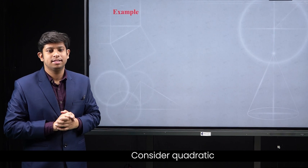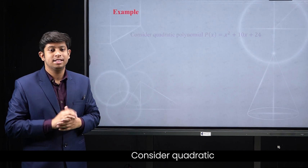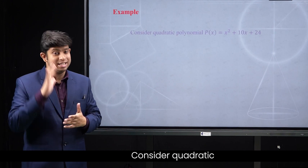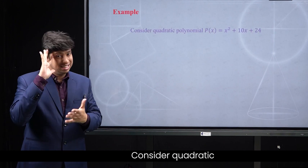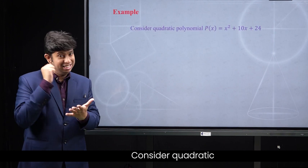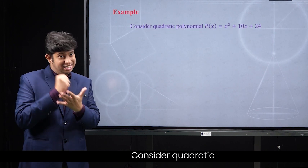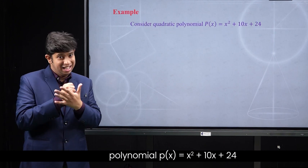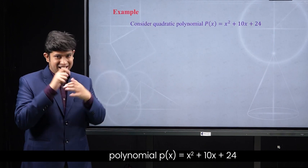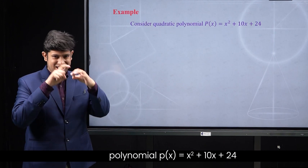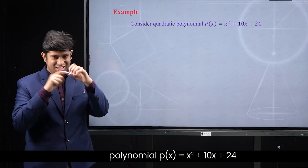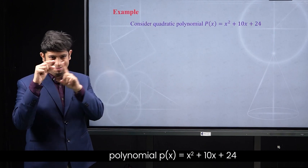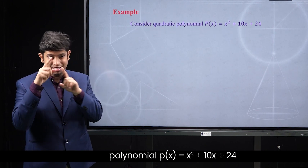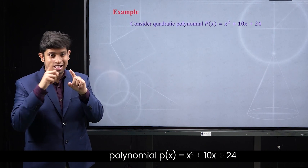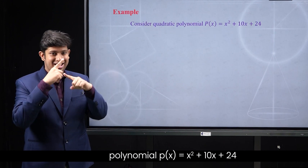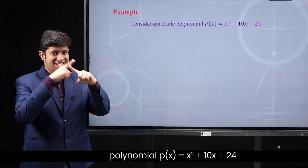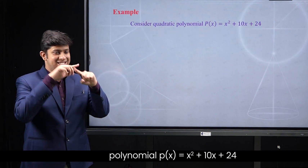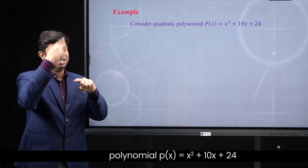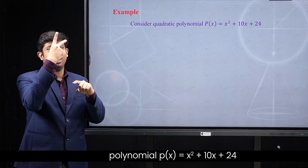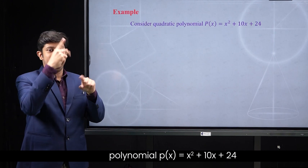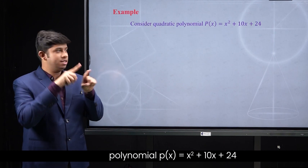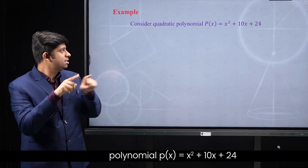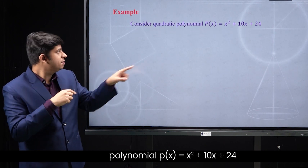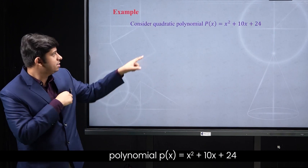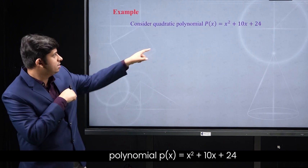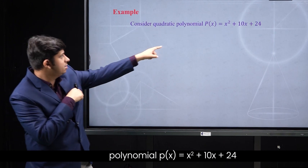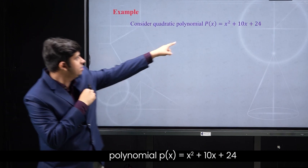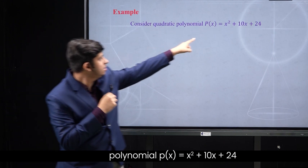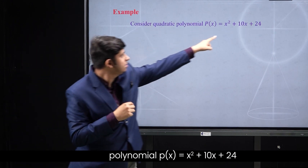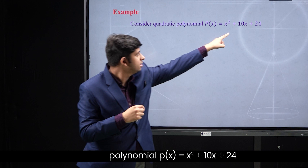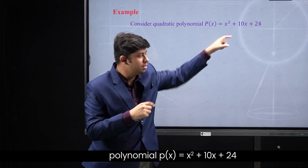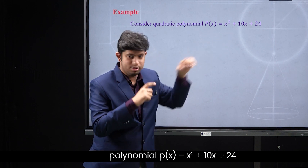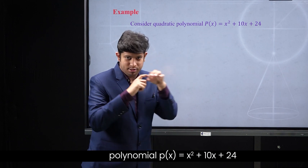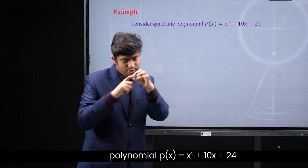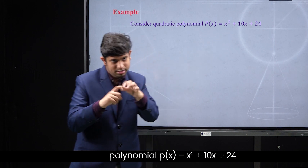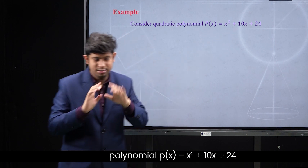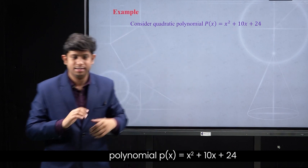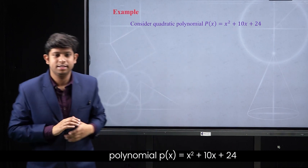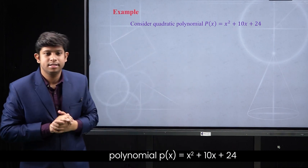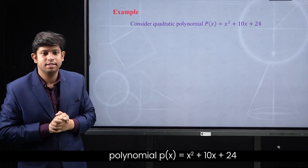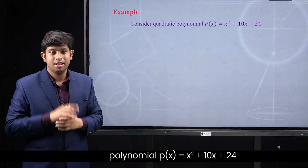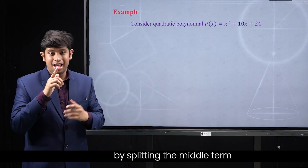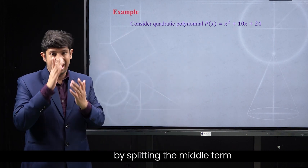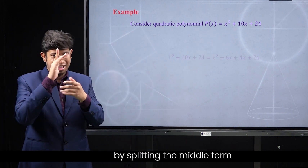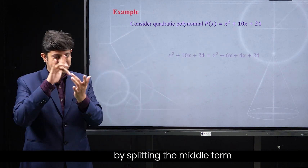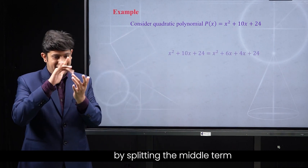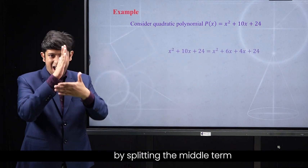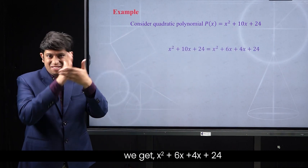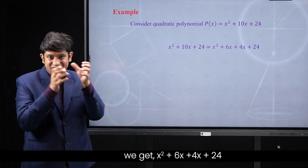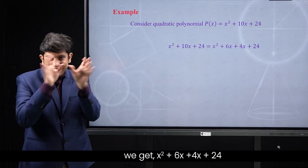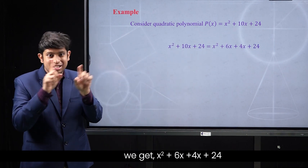Consider quadratic polynomial p of x is equal to x square plus 10x plus 24. By splitting the middle term, we